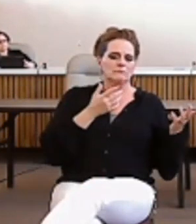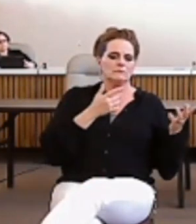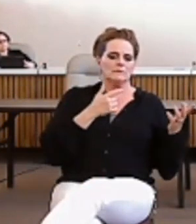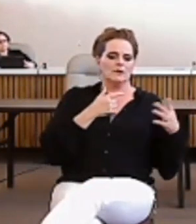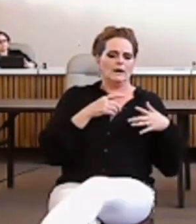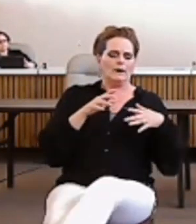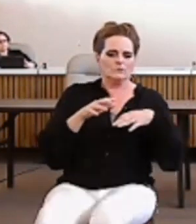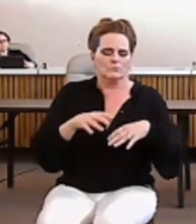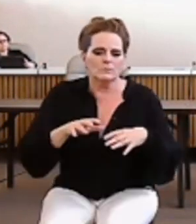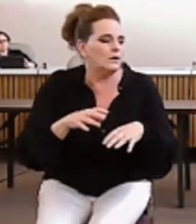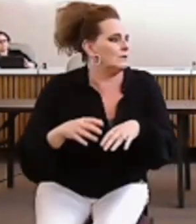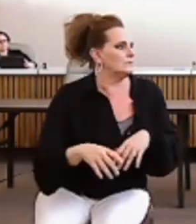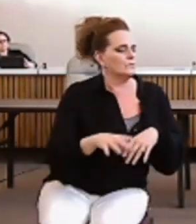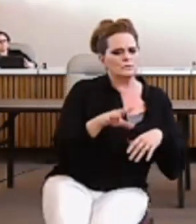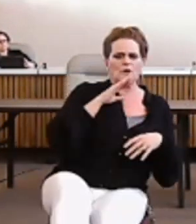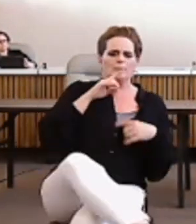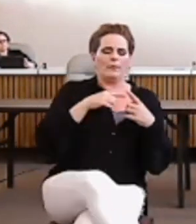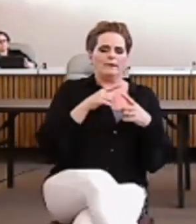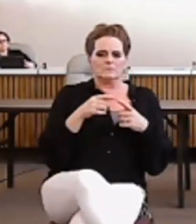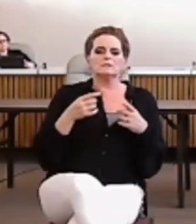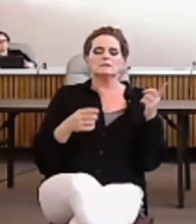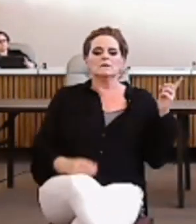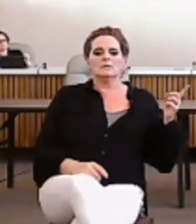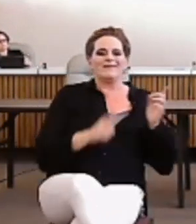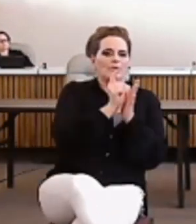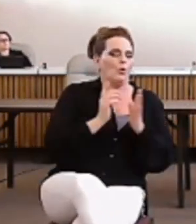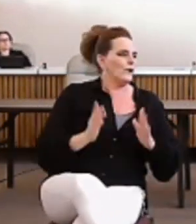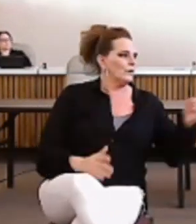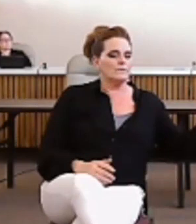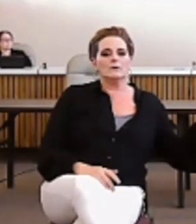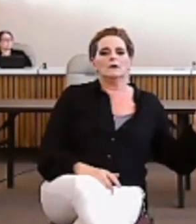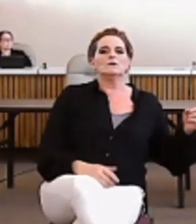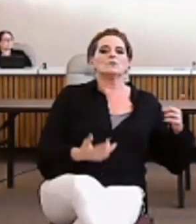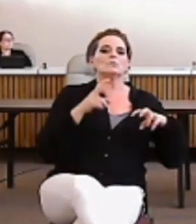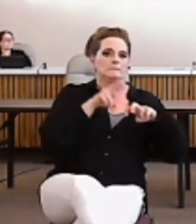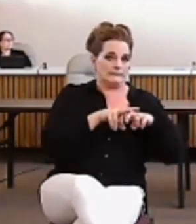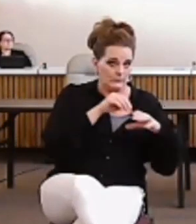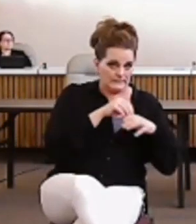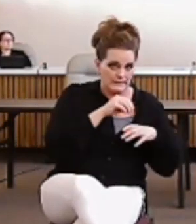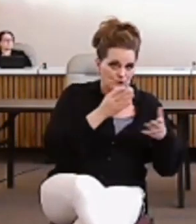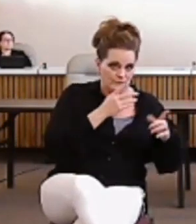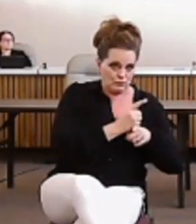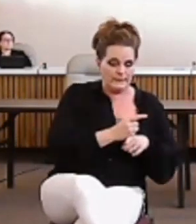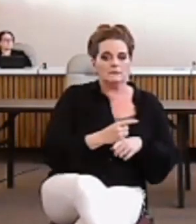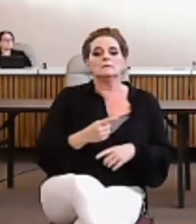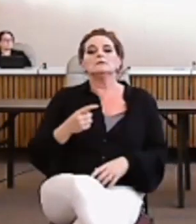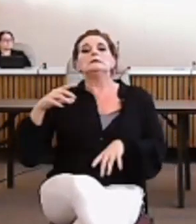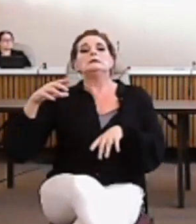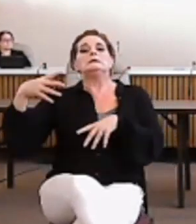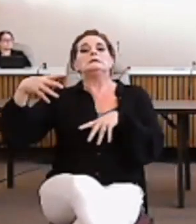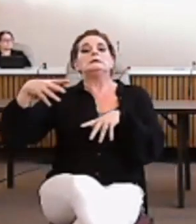subtypes with Sure. you, with all of us, actually, to make sure we've got them all. So sit down meal service, Yep, yes. Yes. Takeout meal